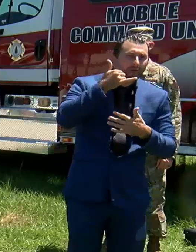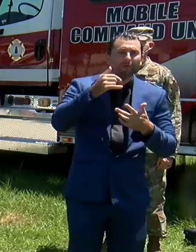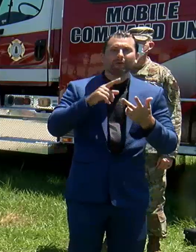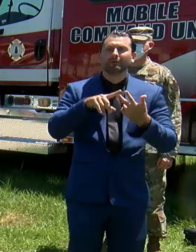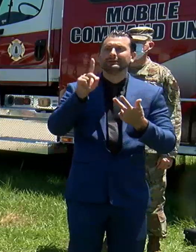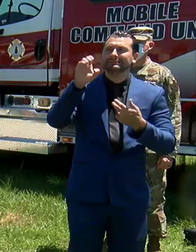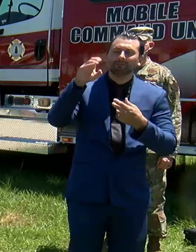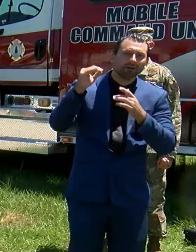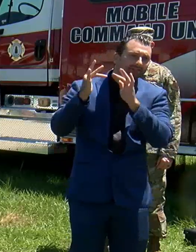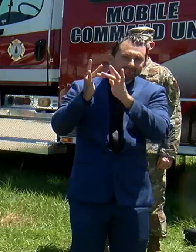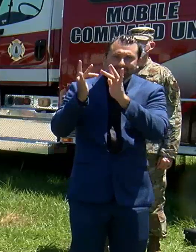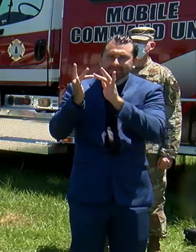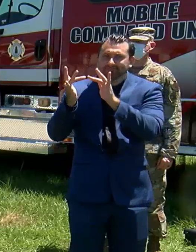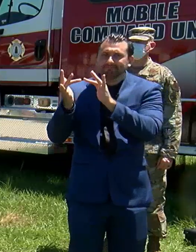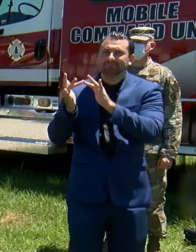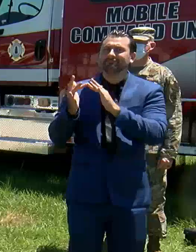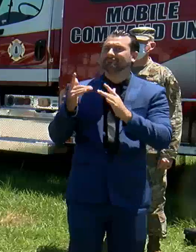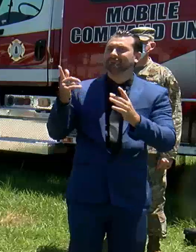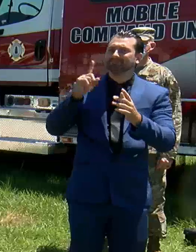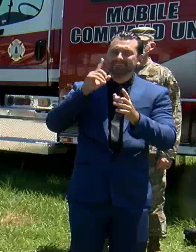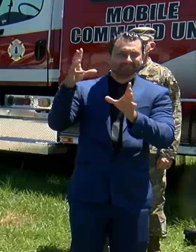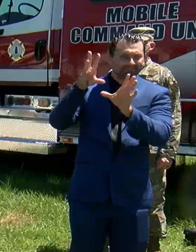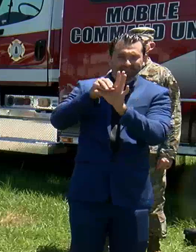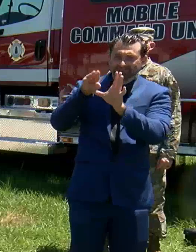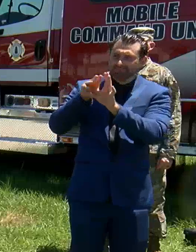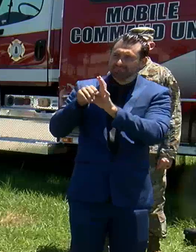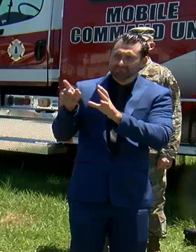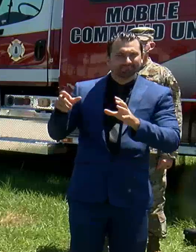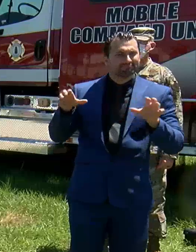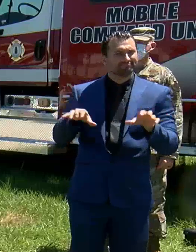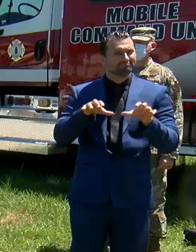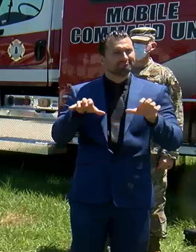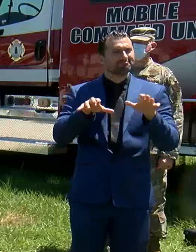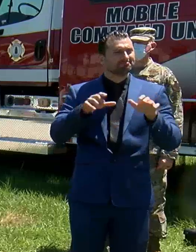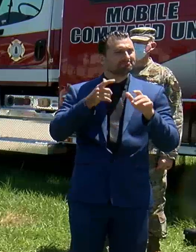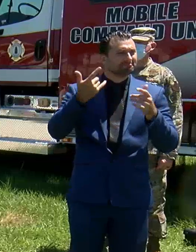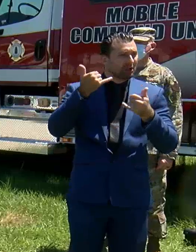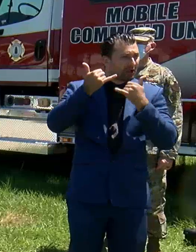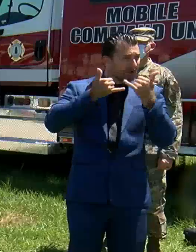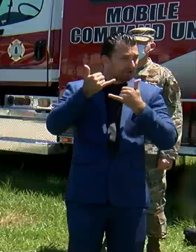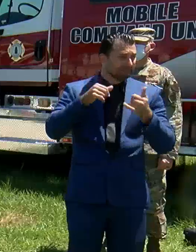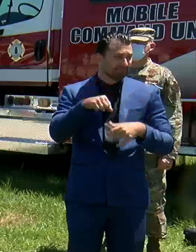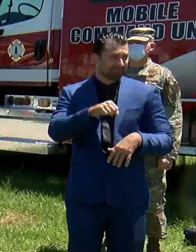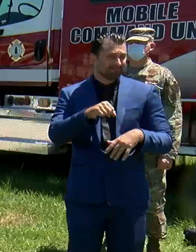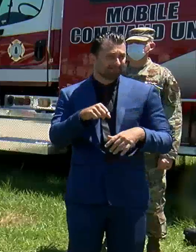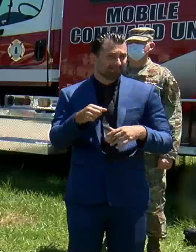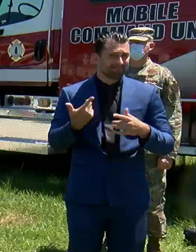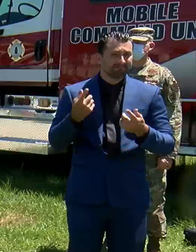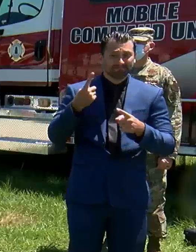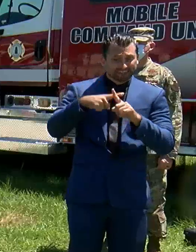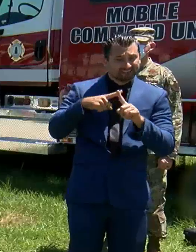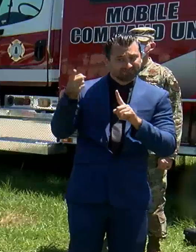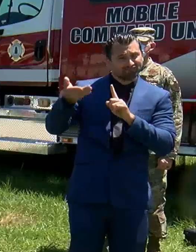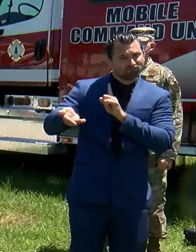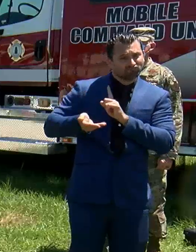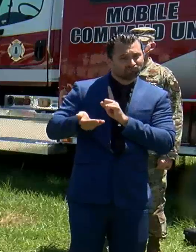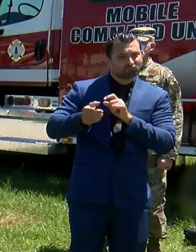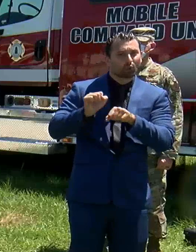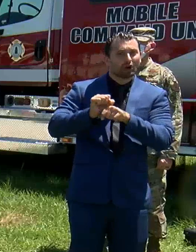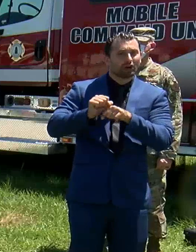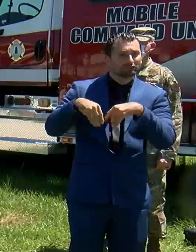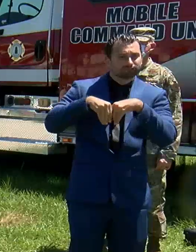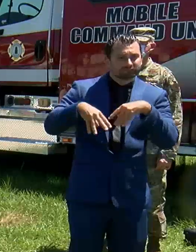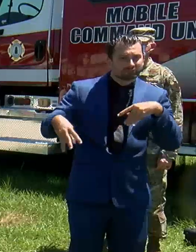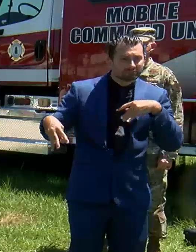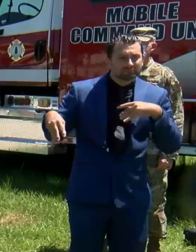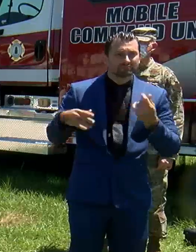done. John helped get it done. We've got now huge increase in call center capacity, and then obviously some of the architectural